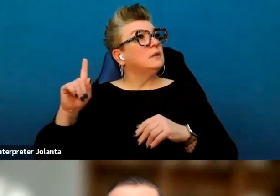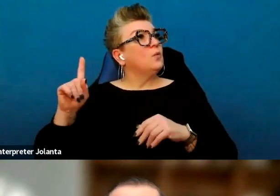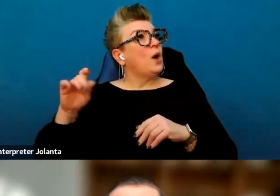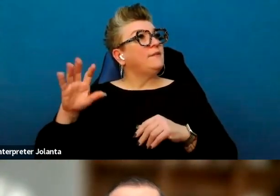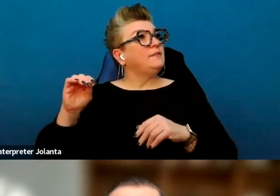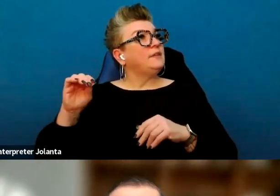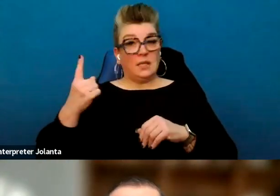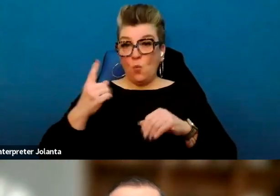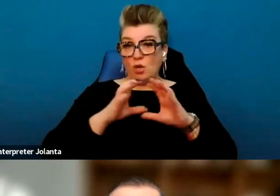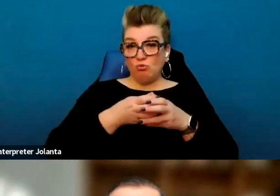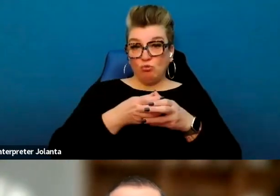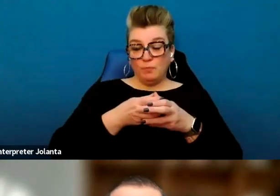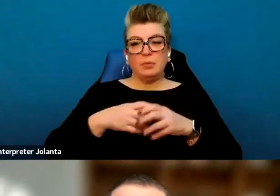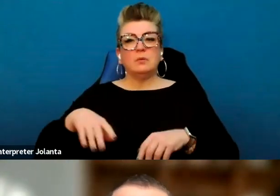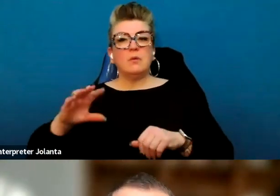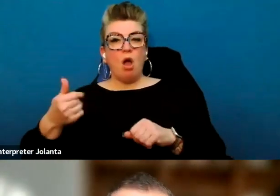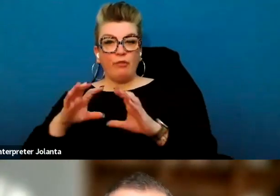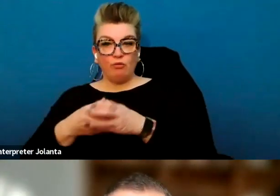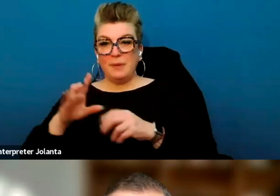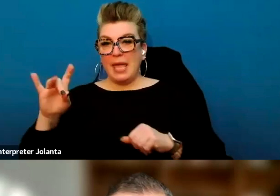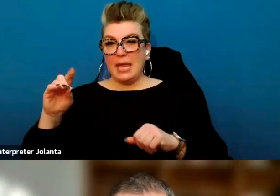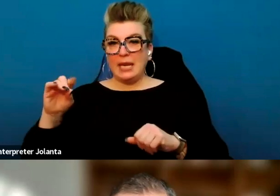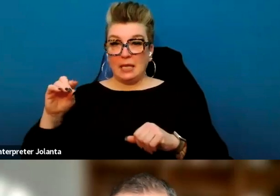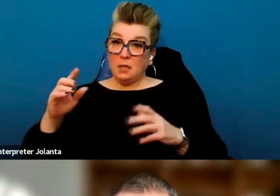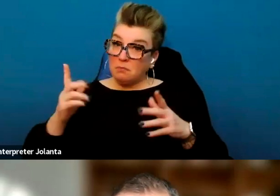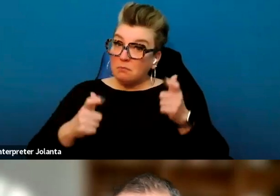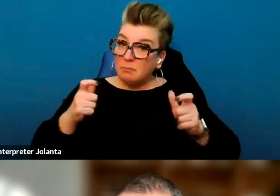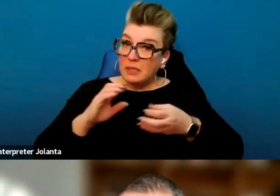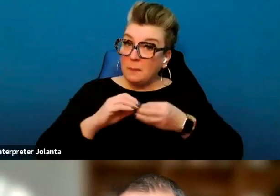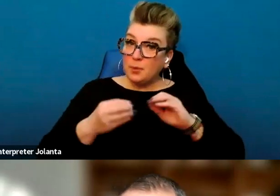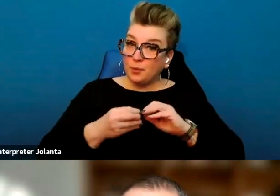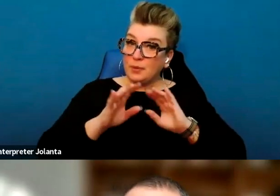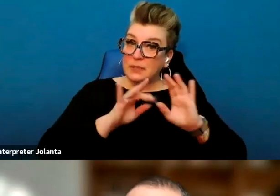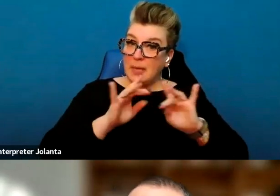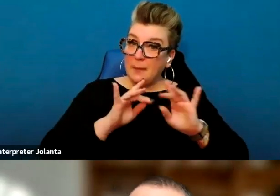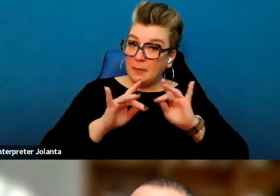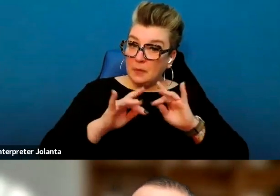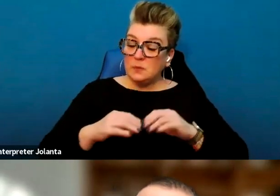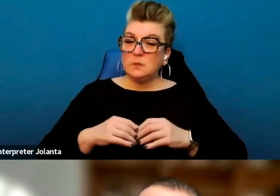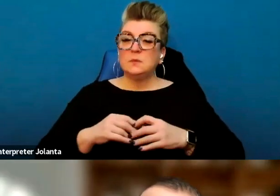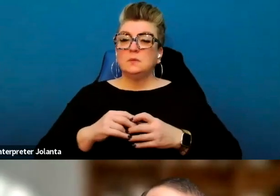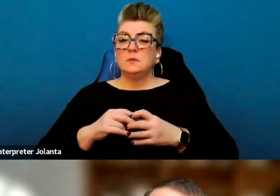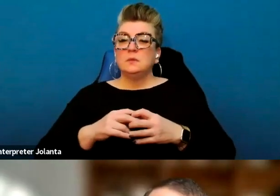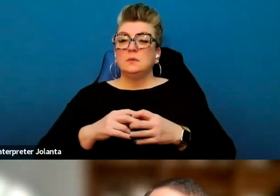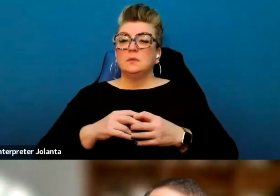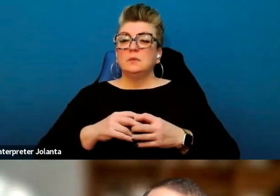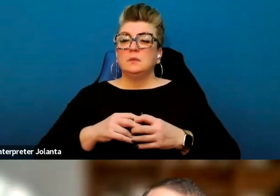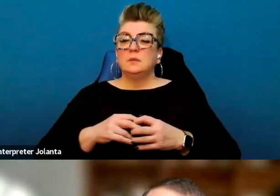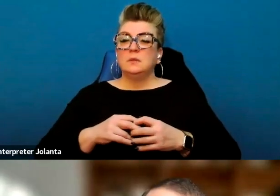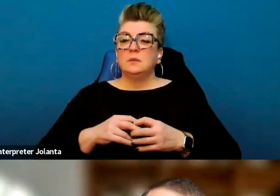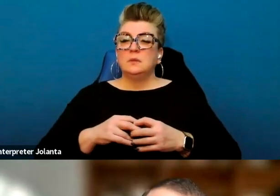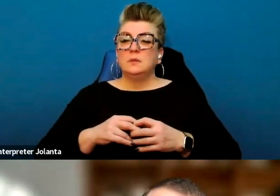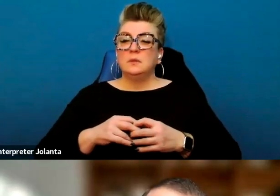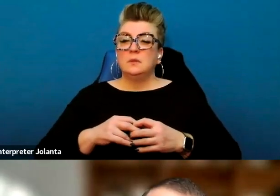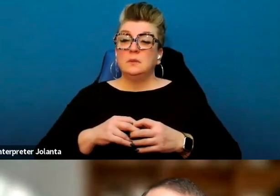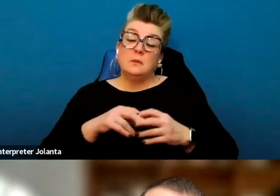150 in one group and about 80 in the other group. So pretty largish samples. But we also took like